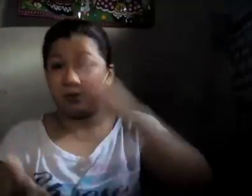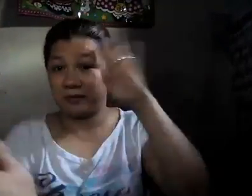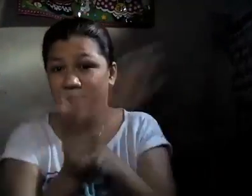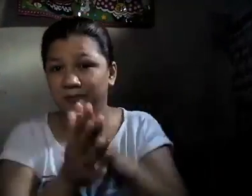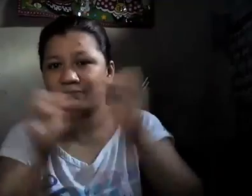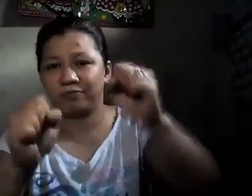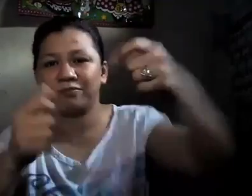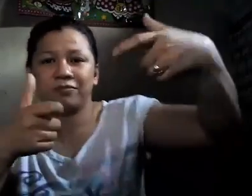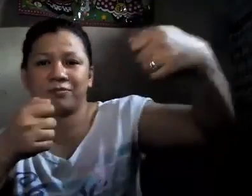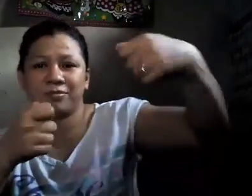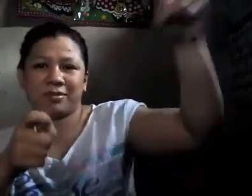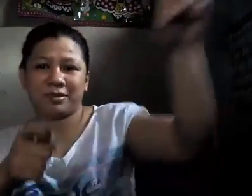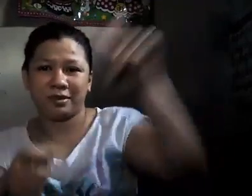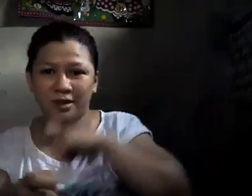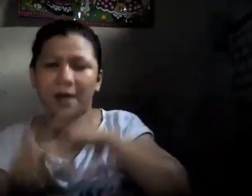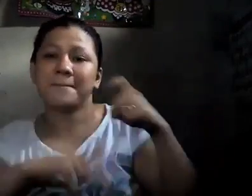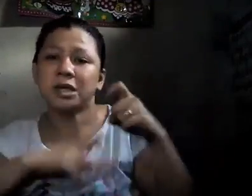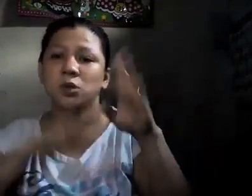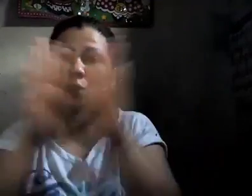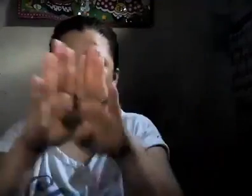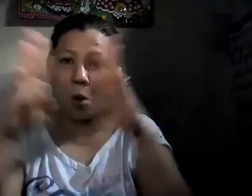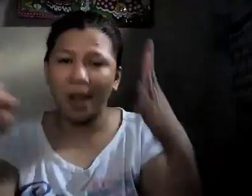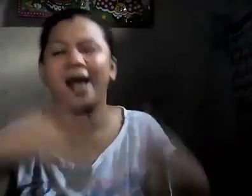corn. Chicken Joy 99 peso perfect pairs.